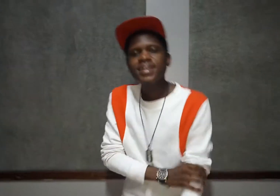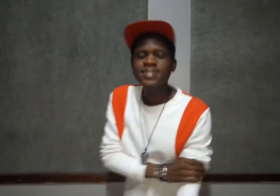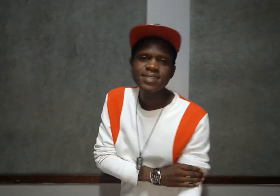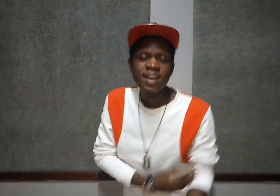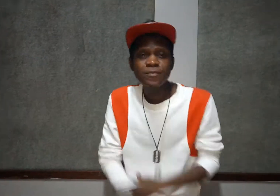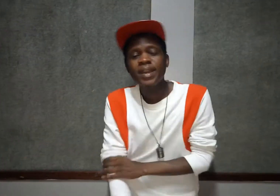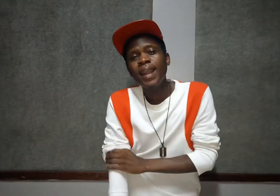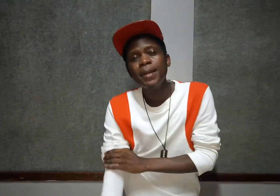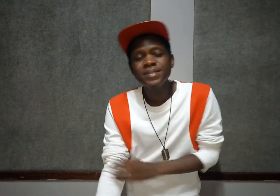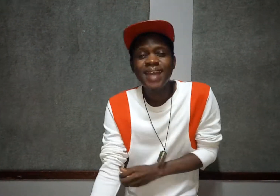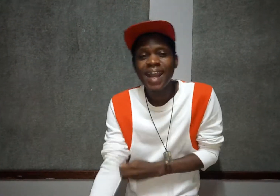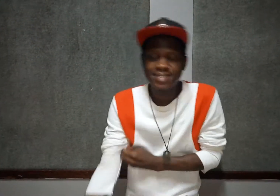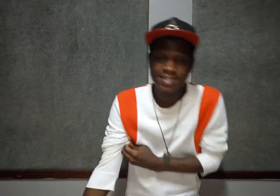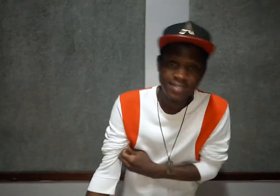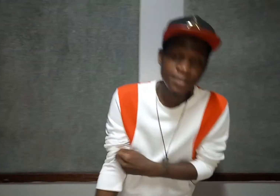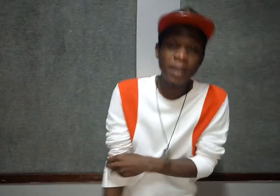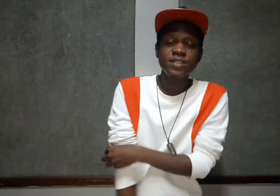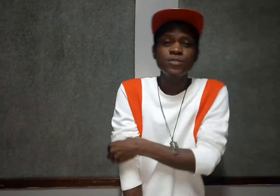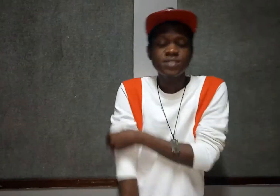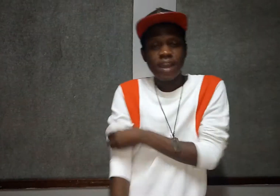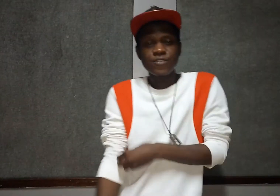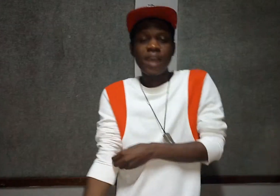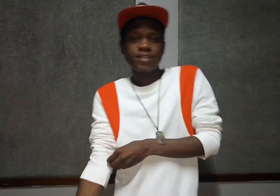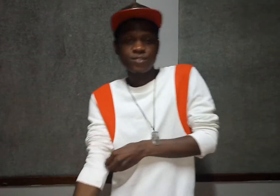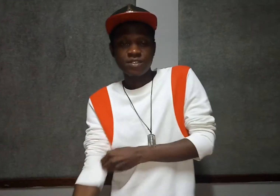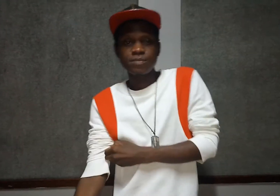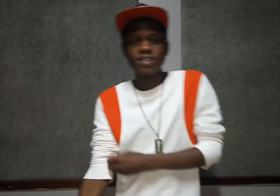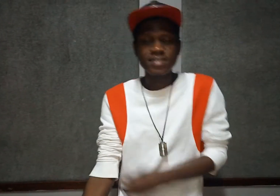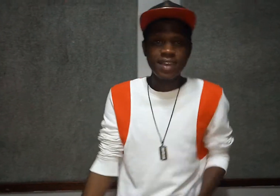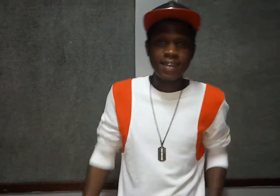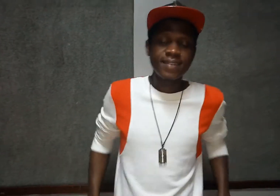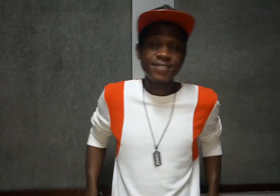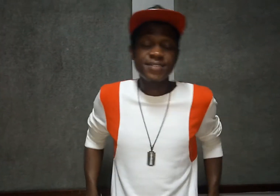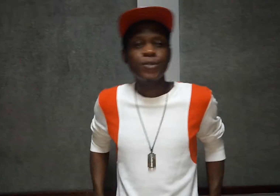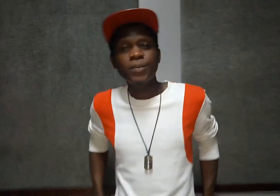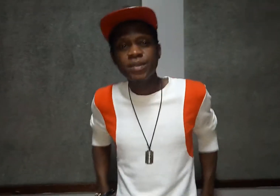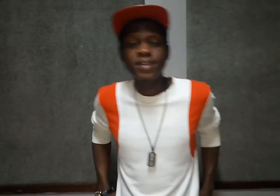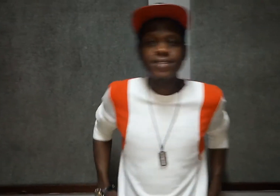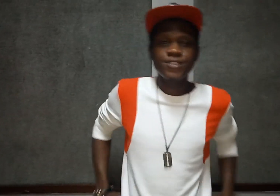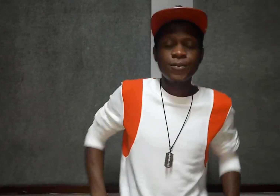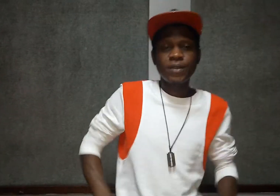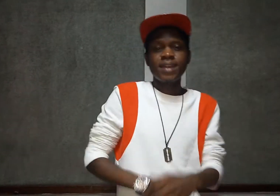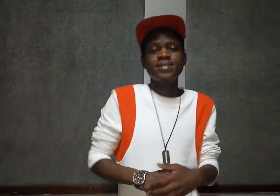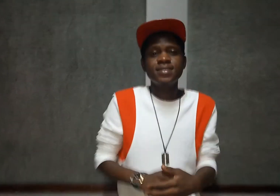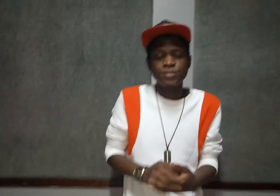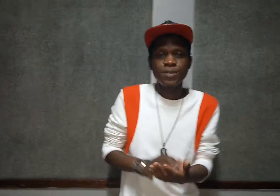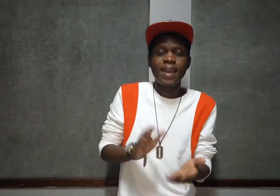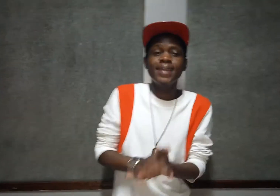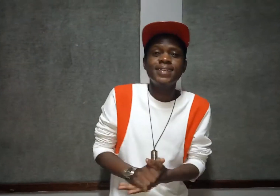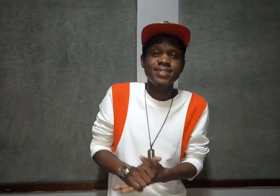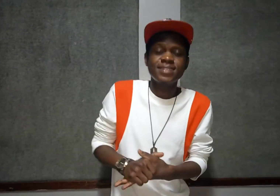Taxes have become taxes. Nzibamchaluze Andrew Anderson. Nimsaji at least no money munina jenkolera nsasula